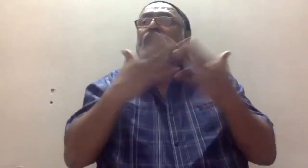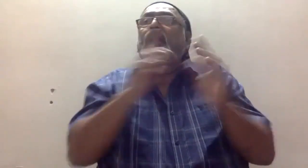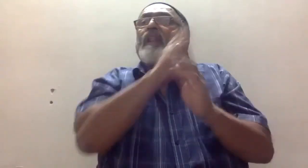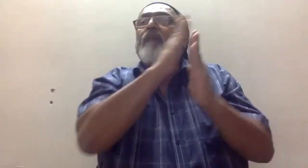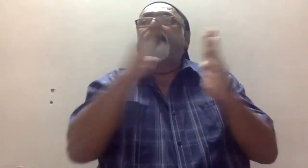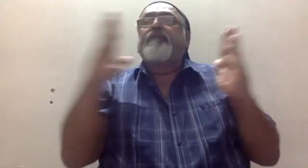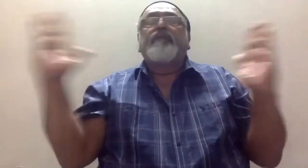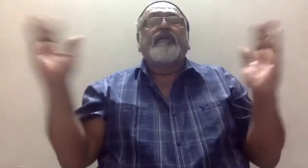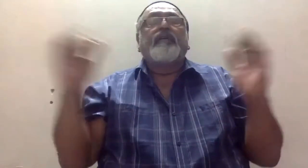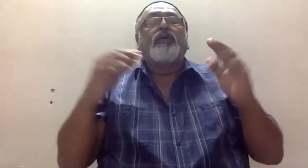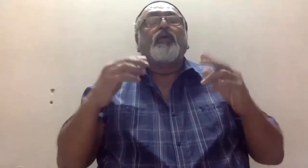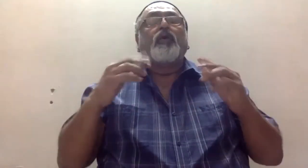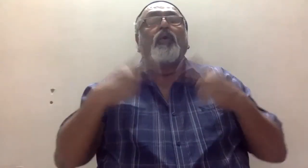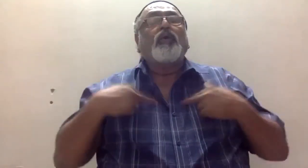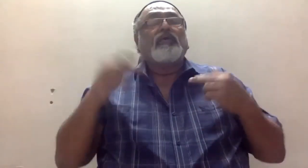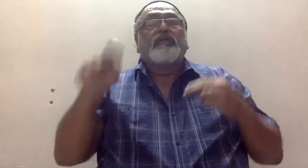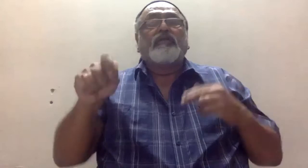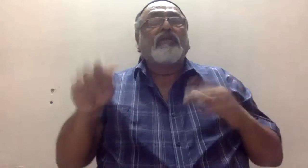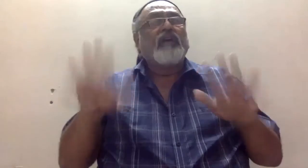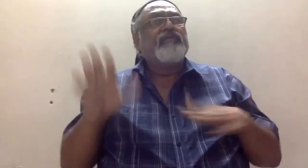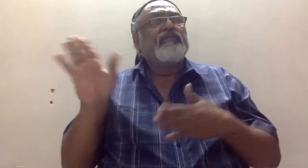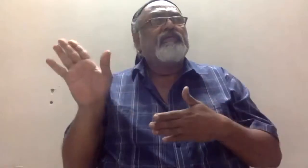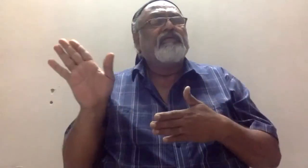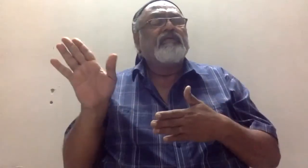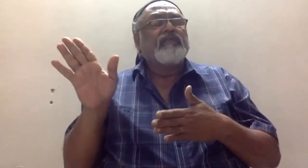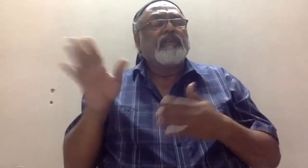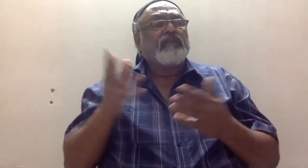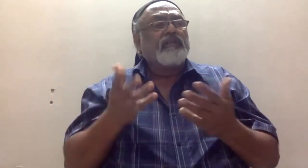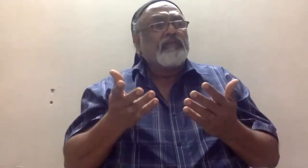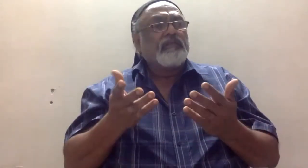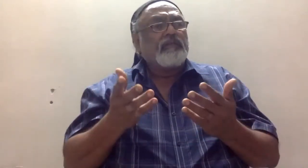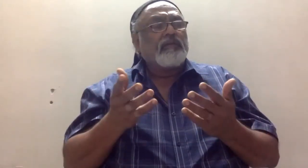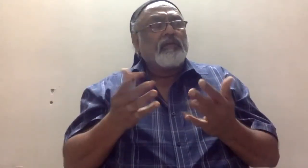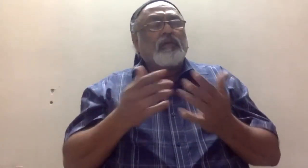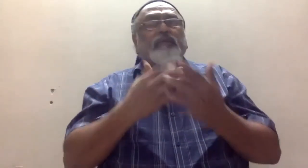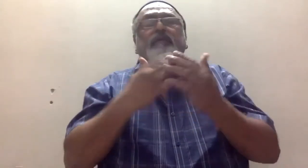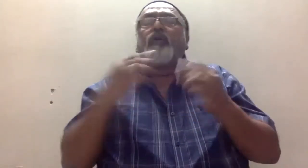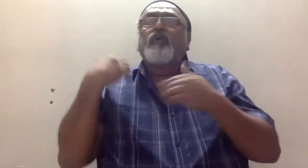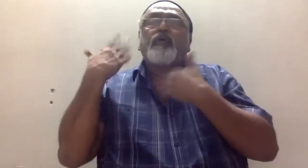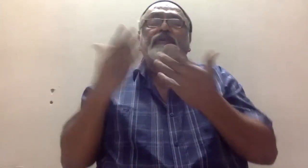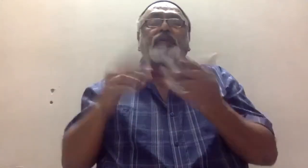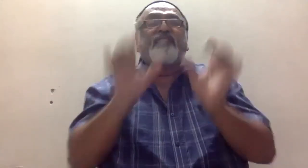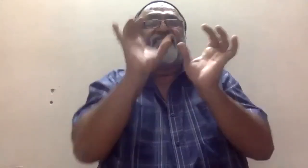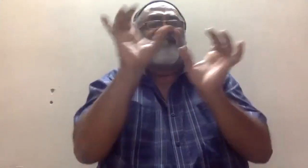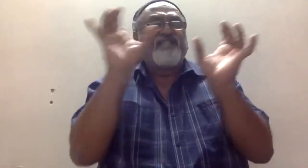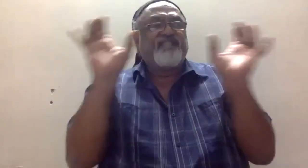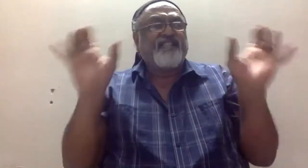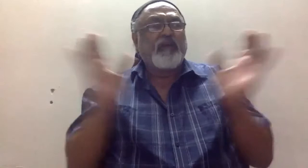these are attached to the courts. Can these, we have traditionally seen mota books, legal